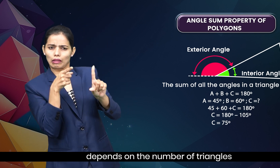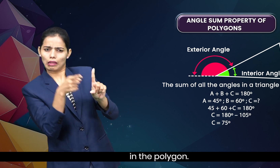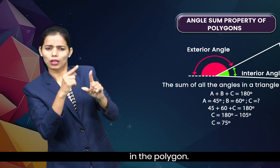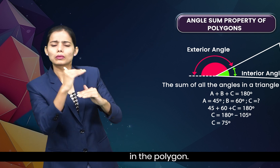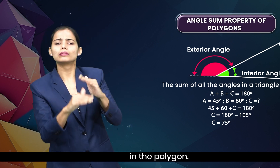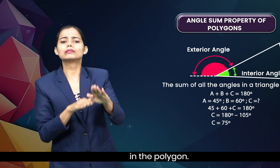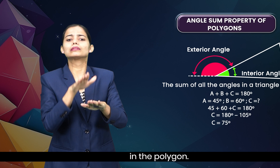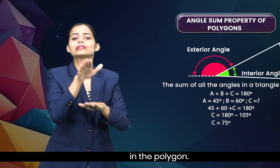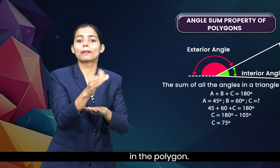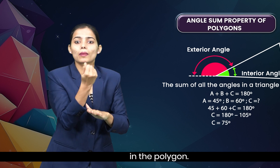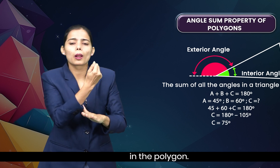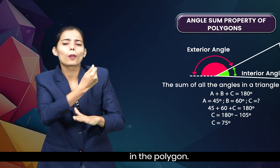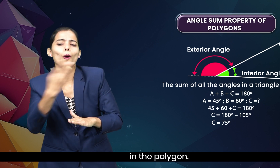in the polygon.